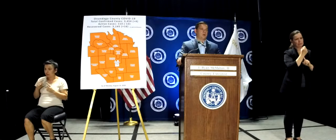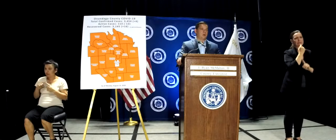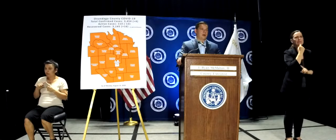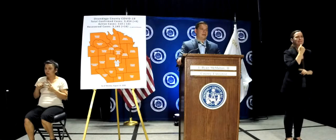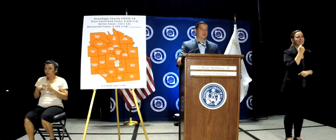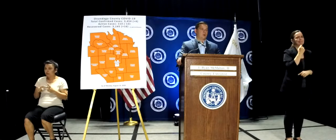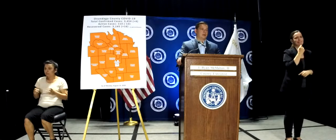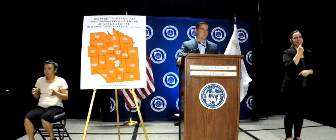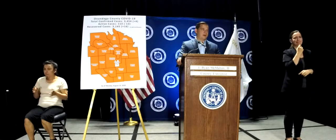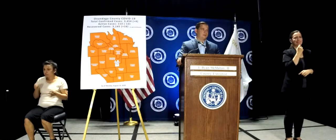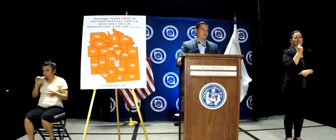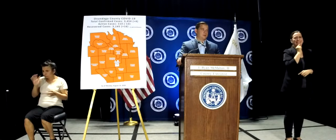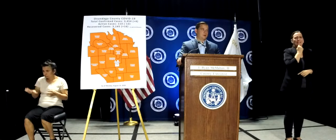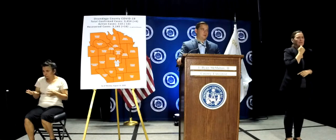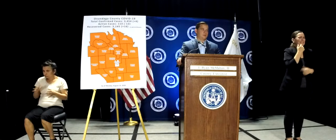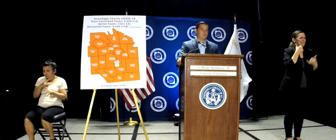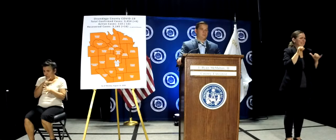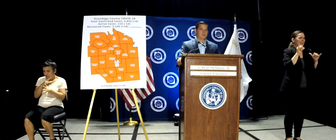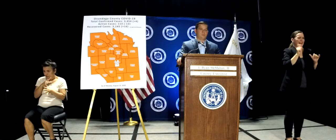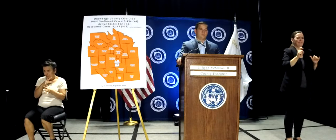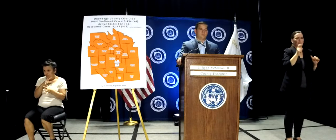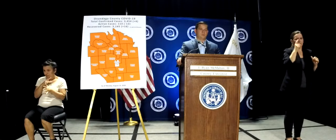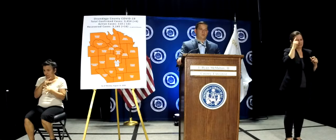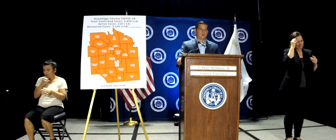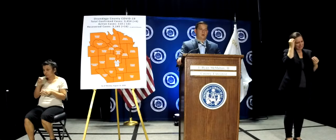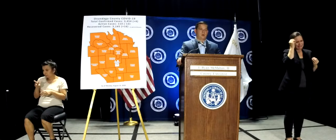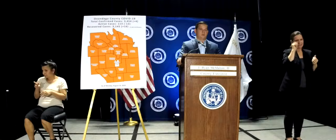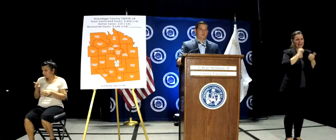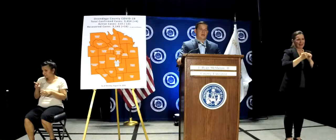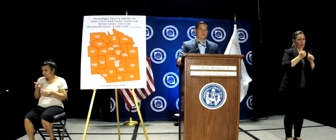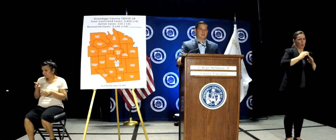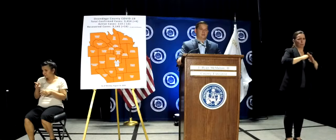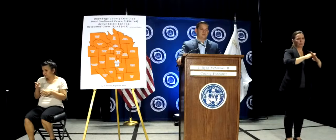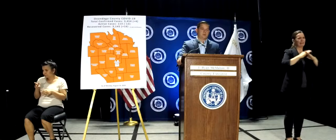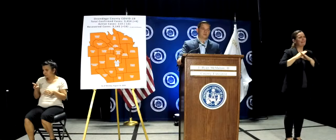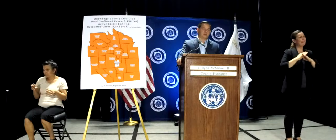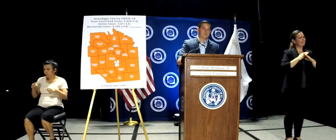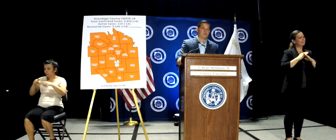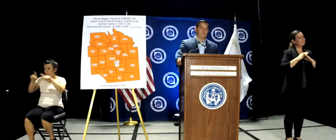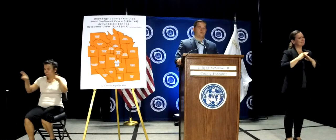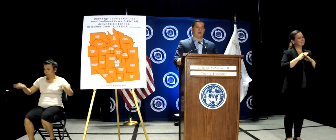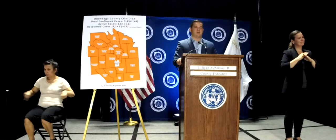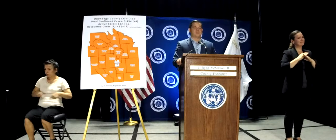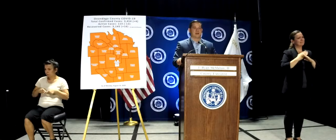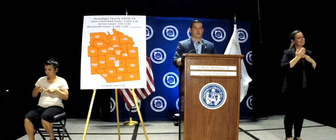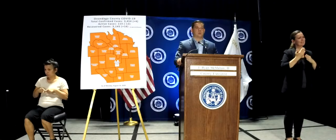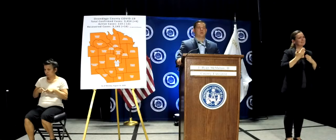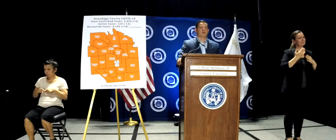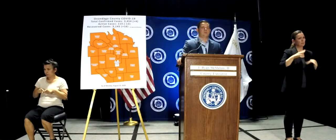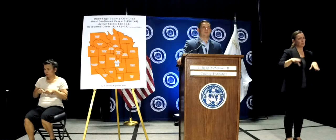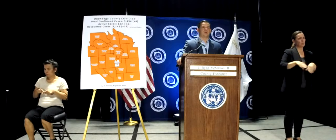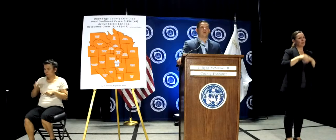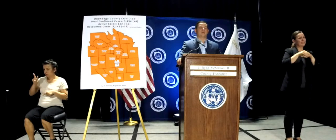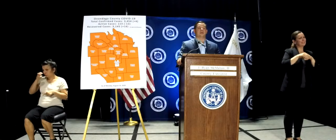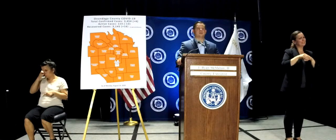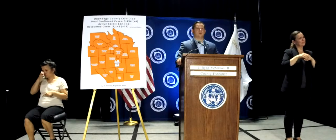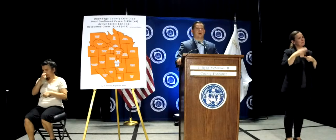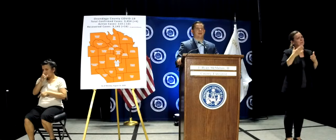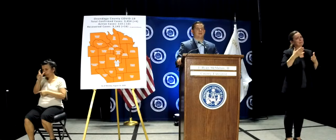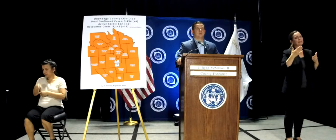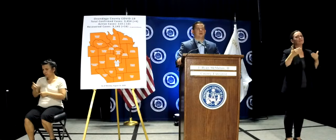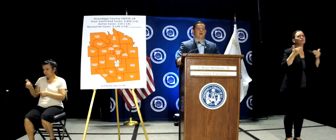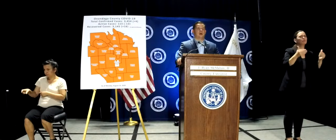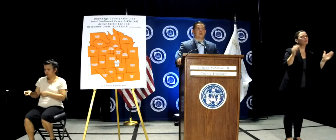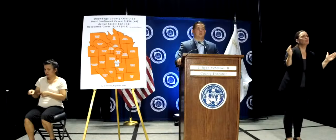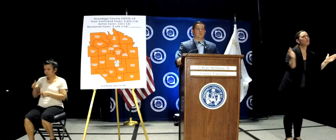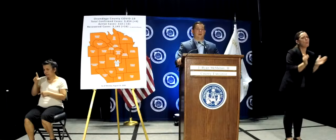still highly recommend people to do testing, especially if you have out-of-town people coming into the